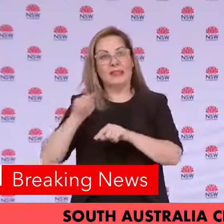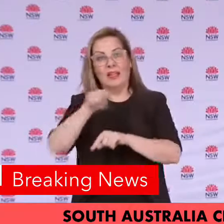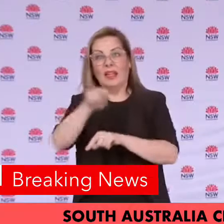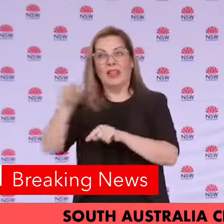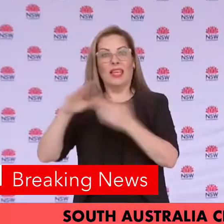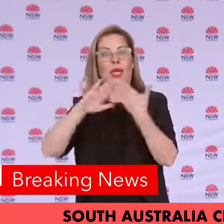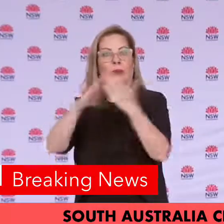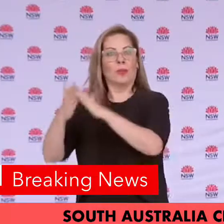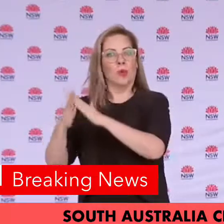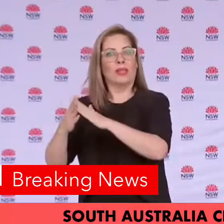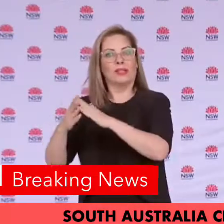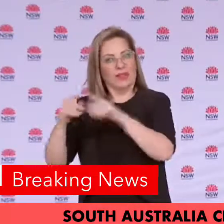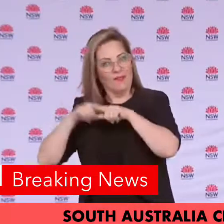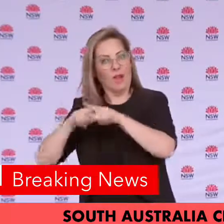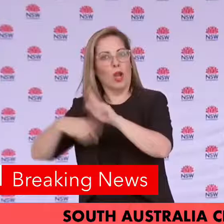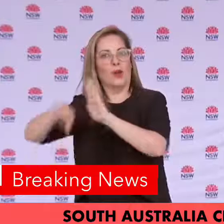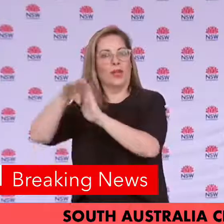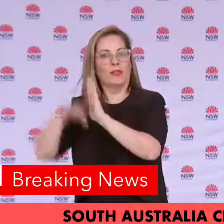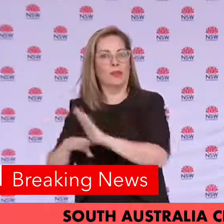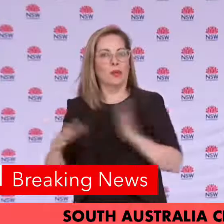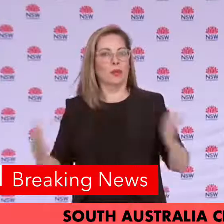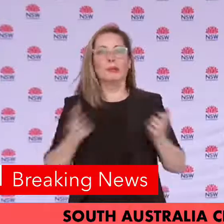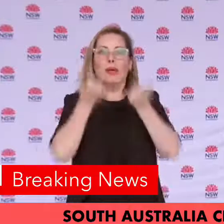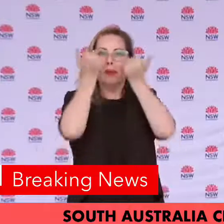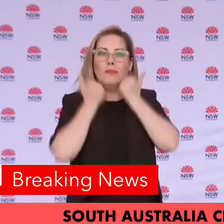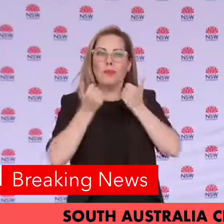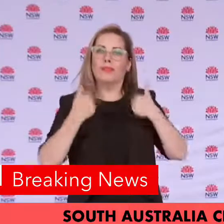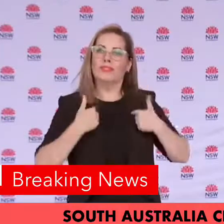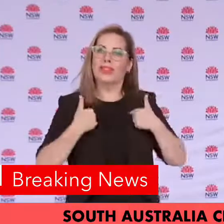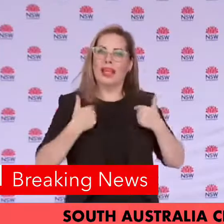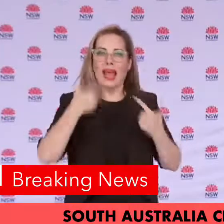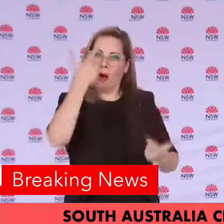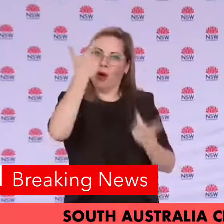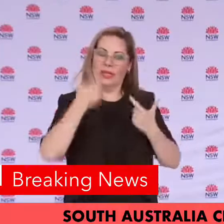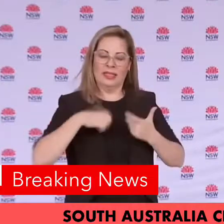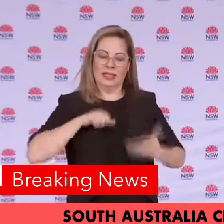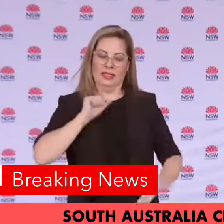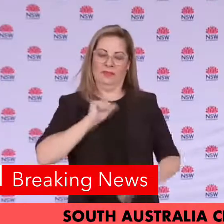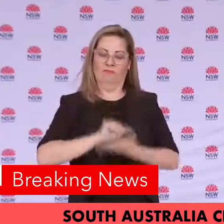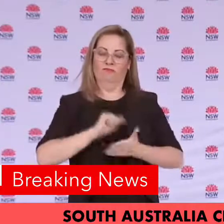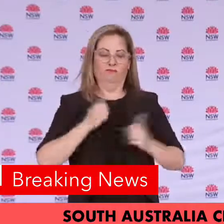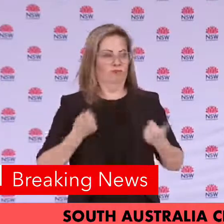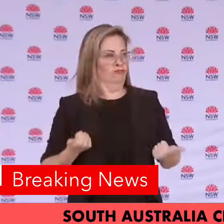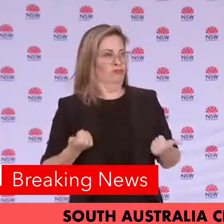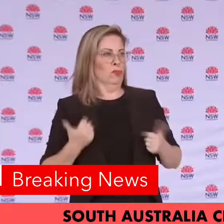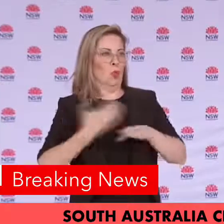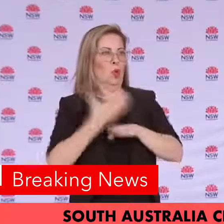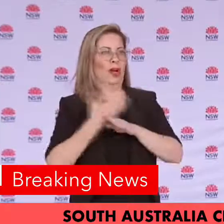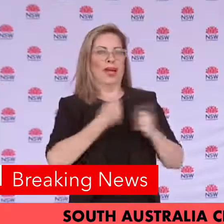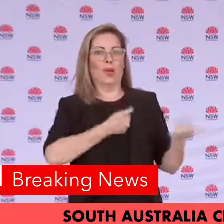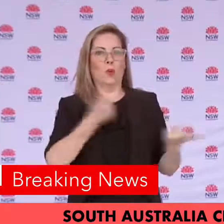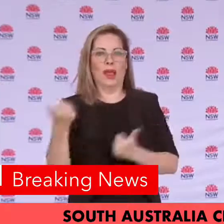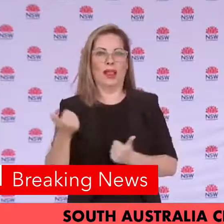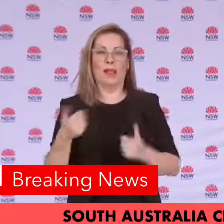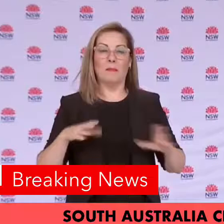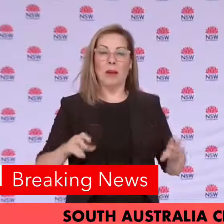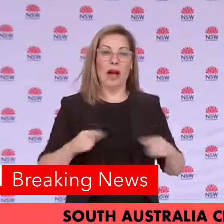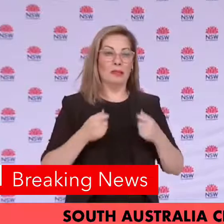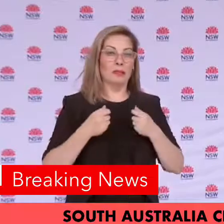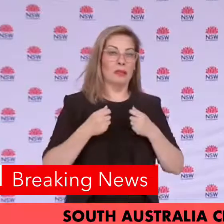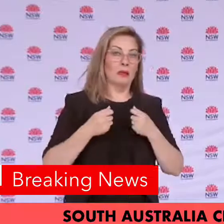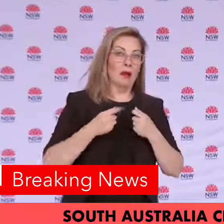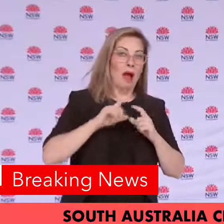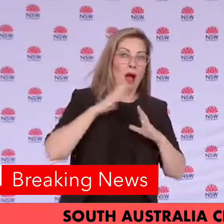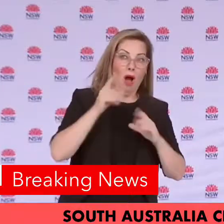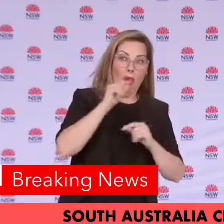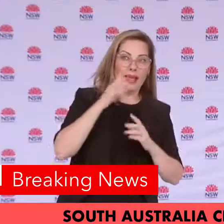working, and we'll base our decisions on what's occurred in the last few days. But I'm not prepared to rule anything in or out because it's evolving, and we'll